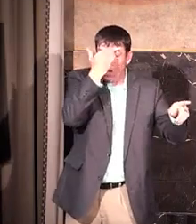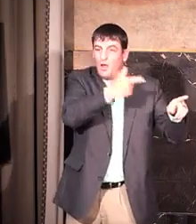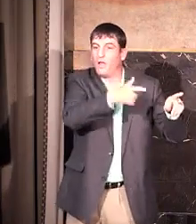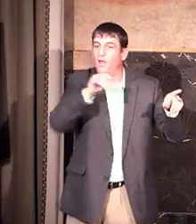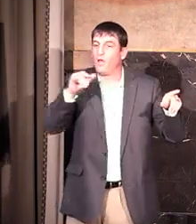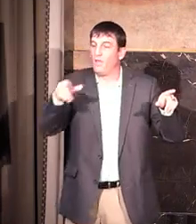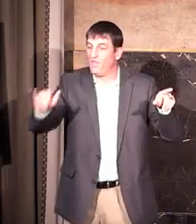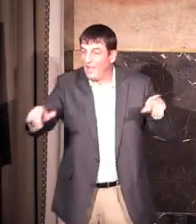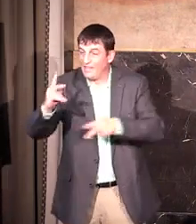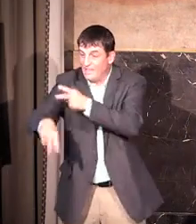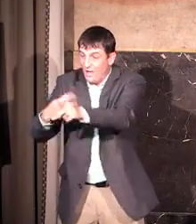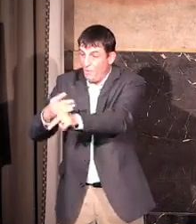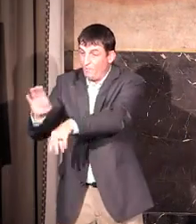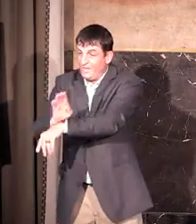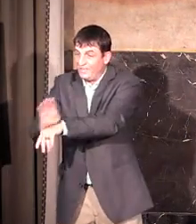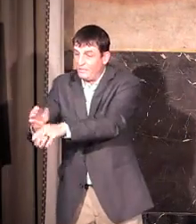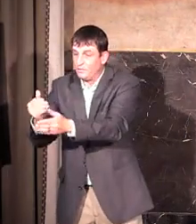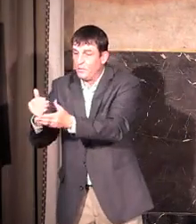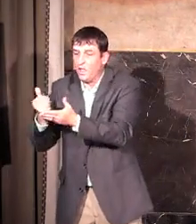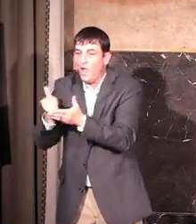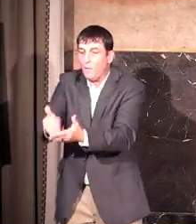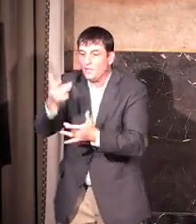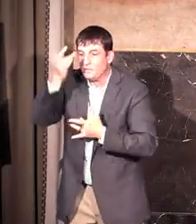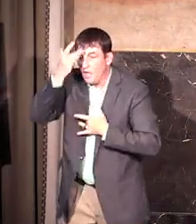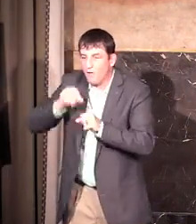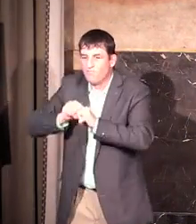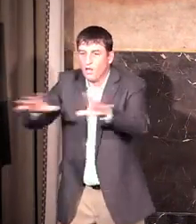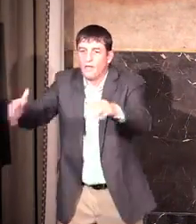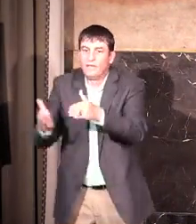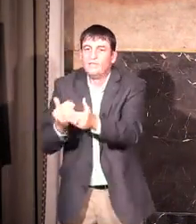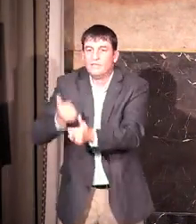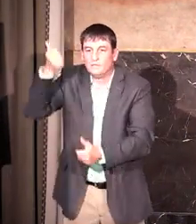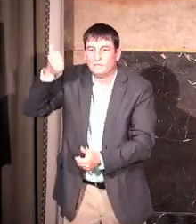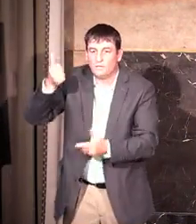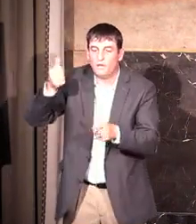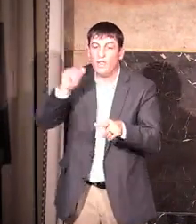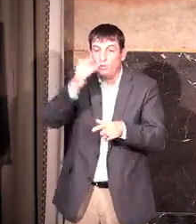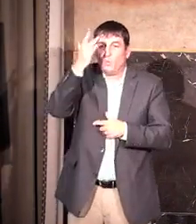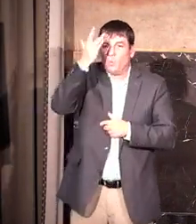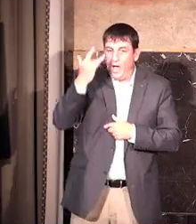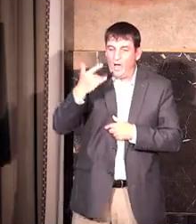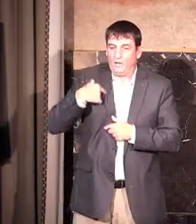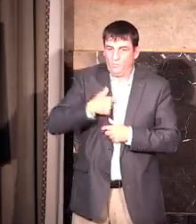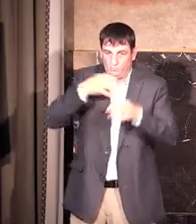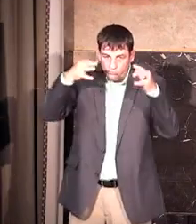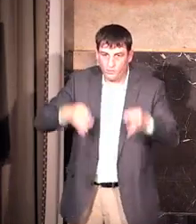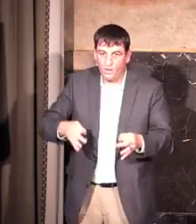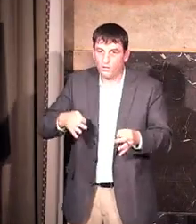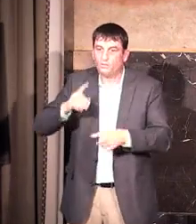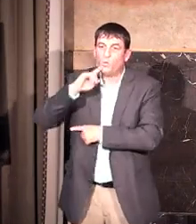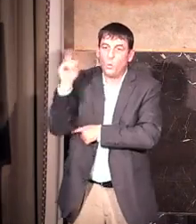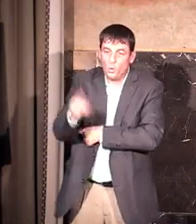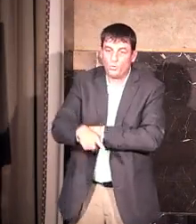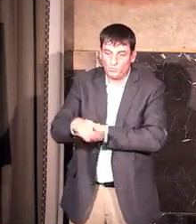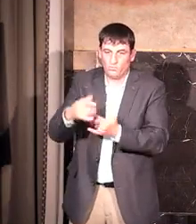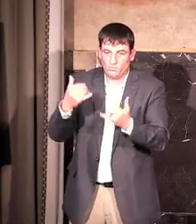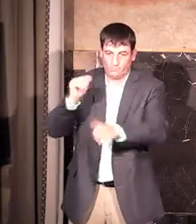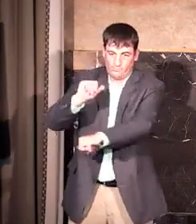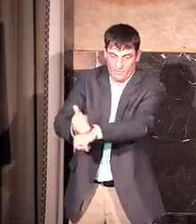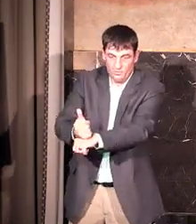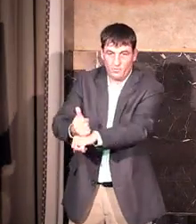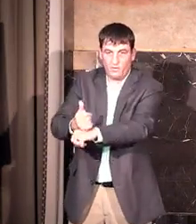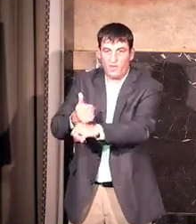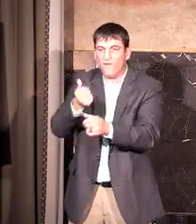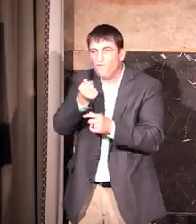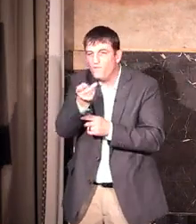easily, and that sort of thing. And so obviously we have the orders in place that we have, and there's a few jurisdictions around the state